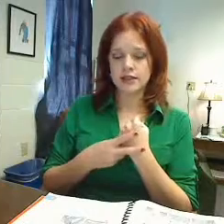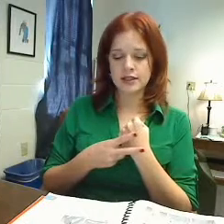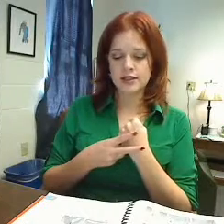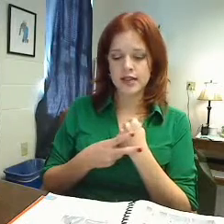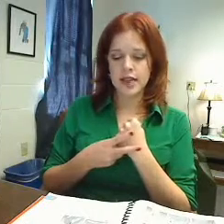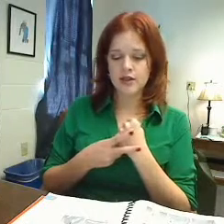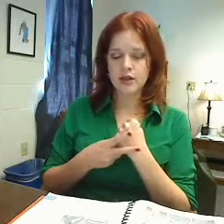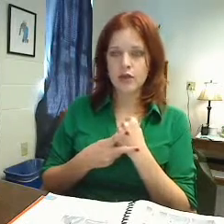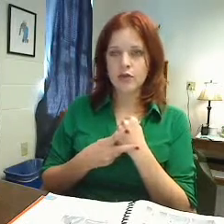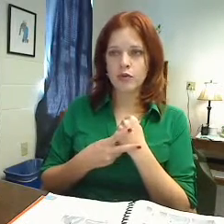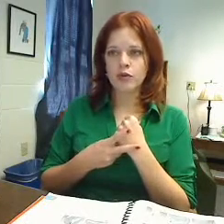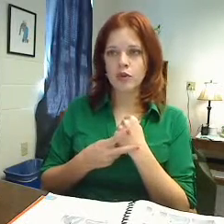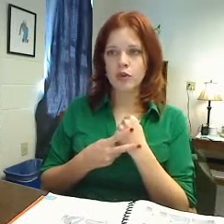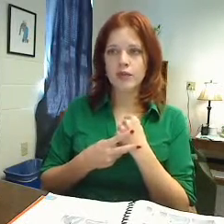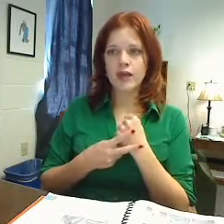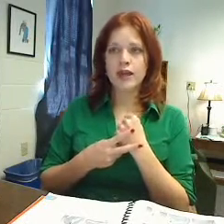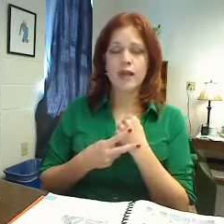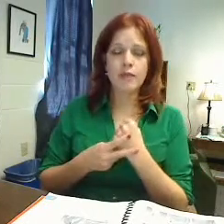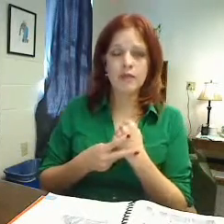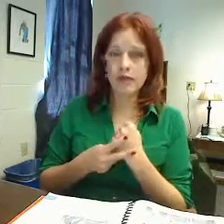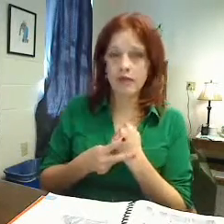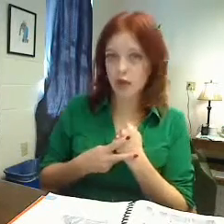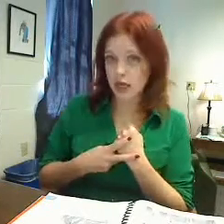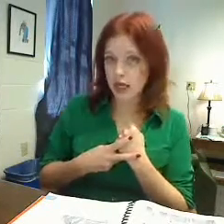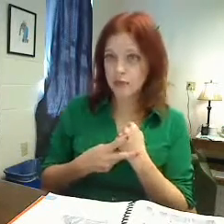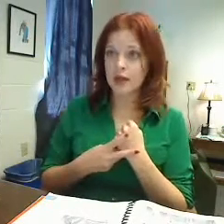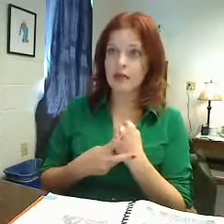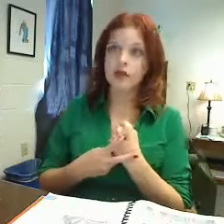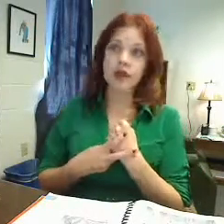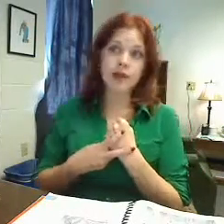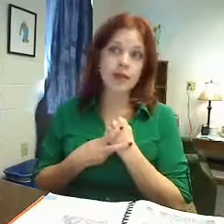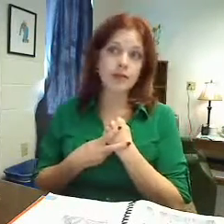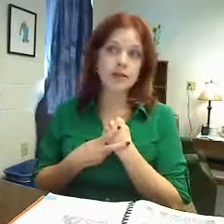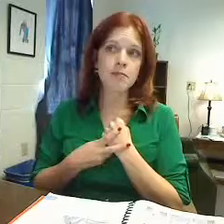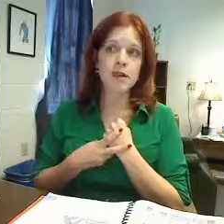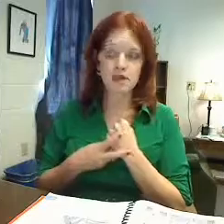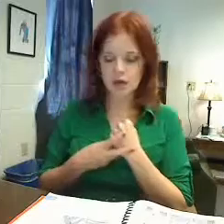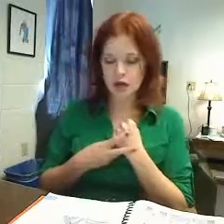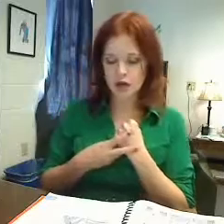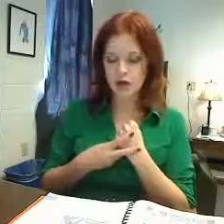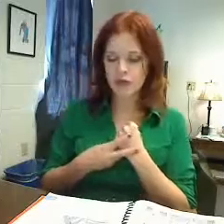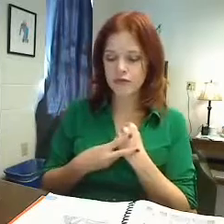To save, preserve, can be a sign for keep, like if you're going to keep some money for yourself.